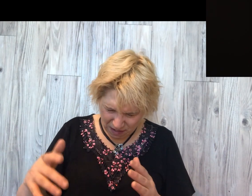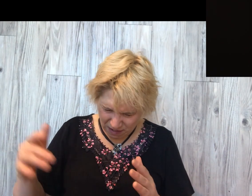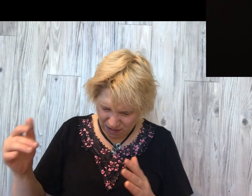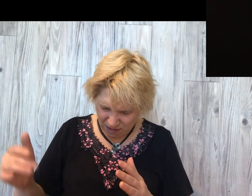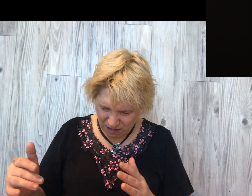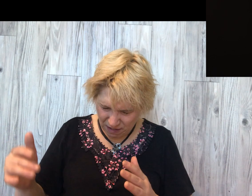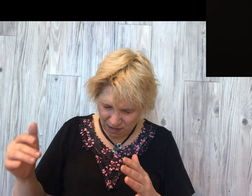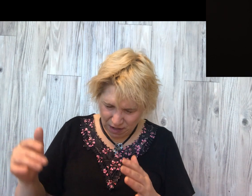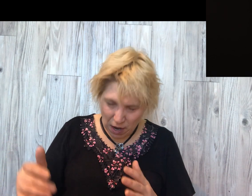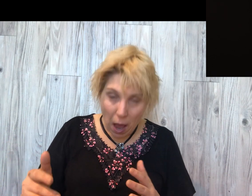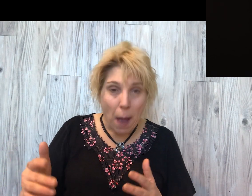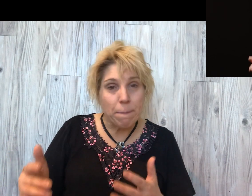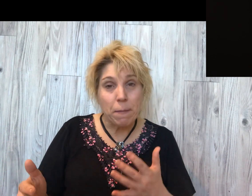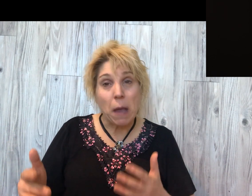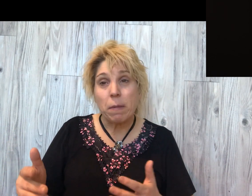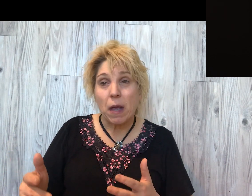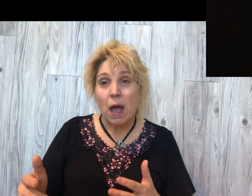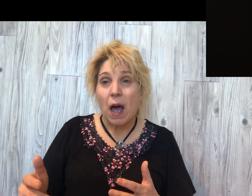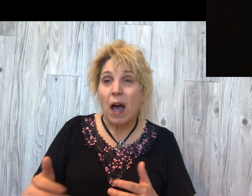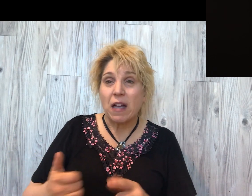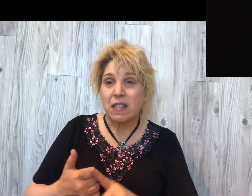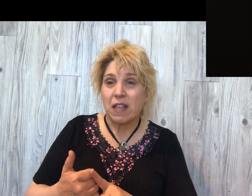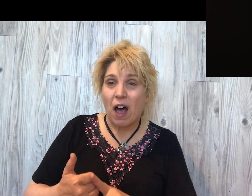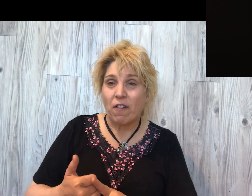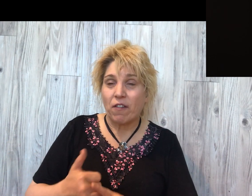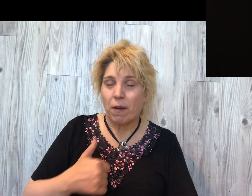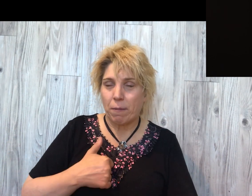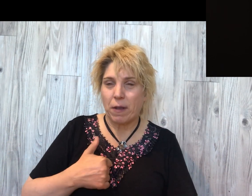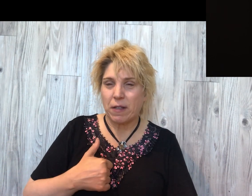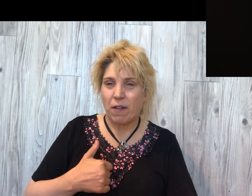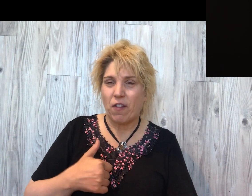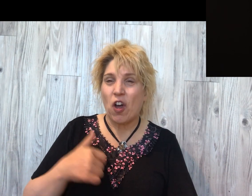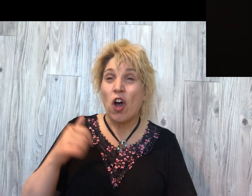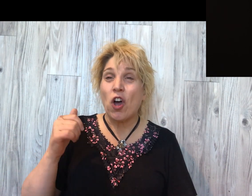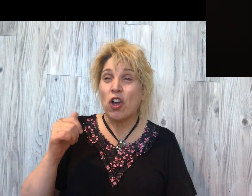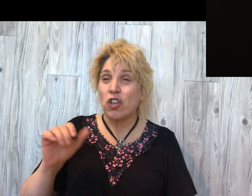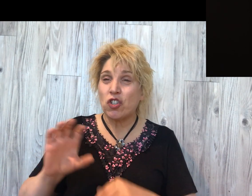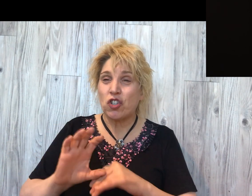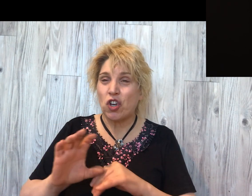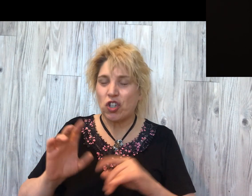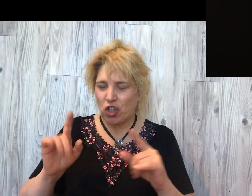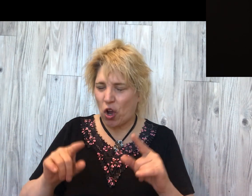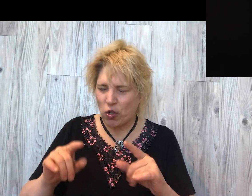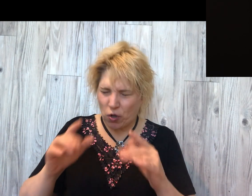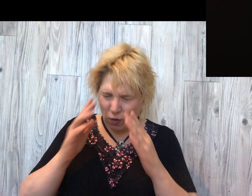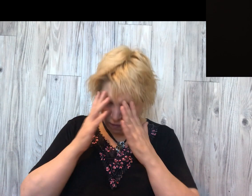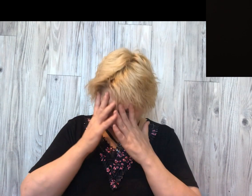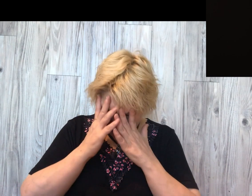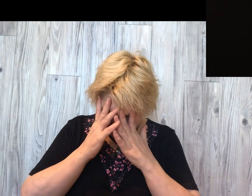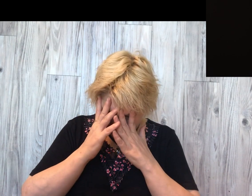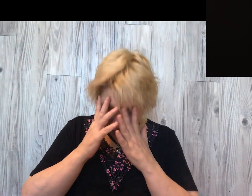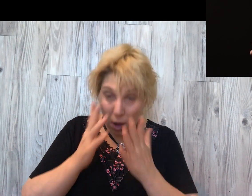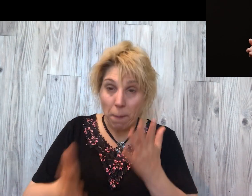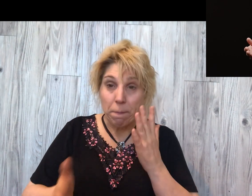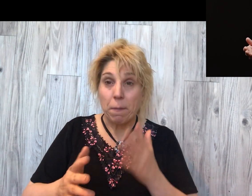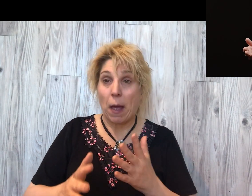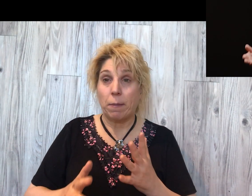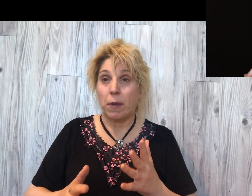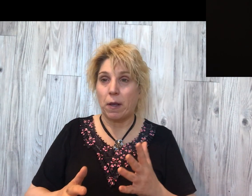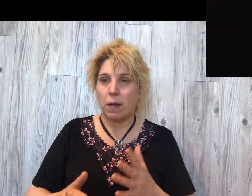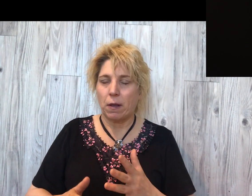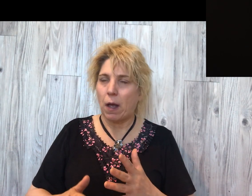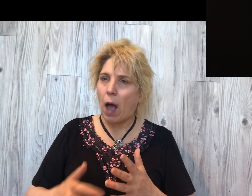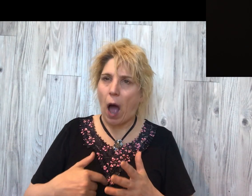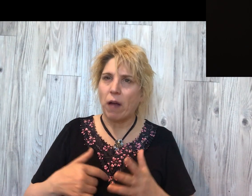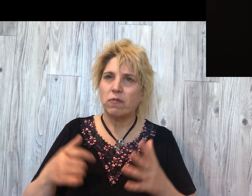to me, a self-righteous churchgoer. Or maybe you're that person who says, I've